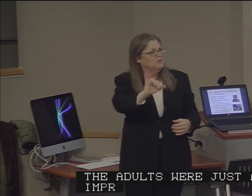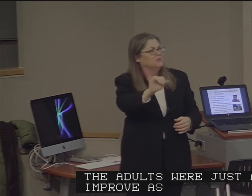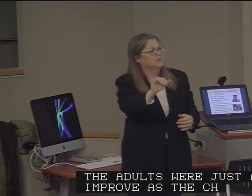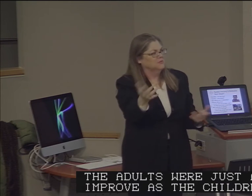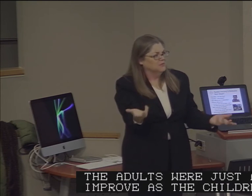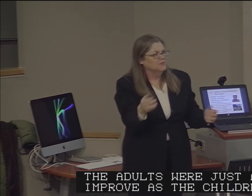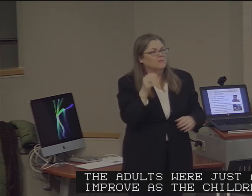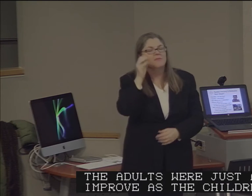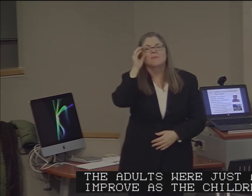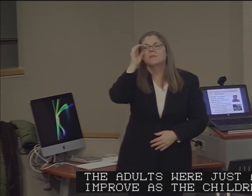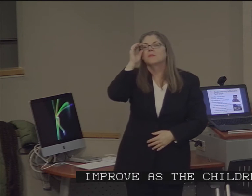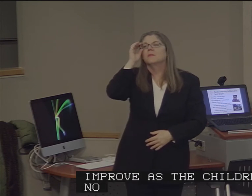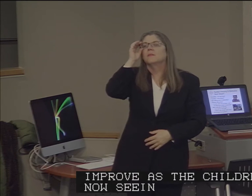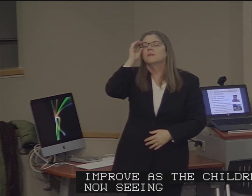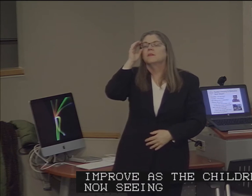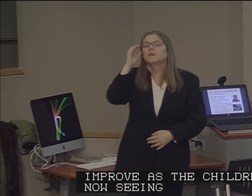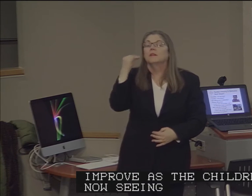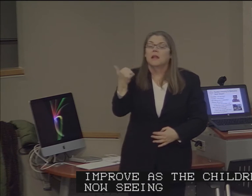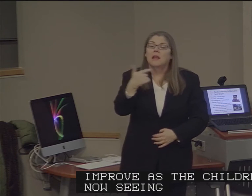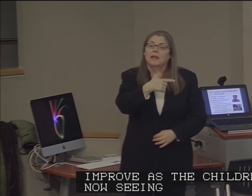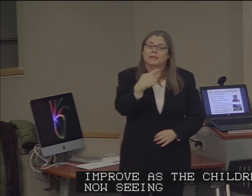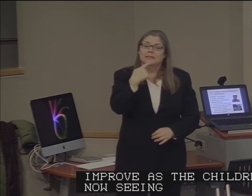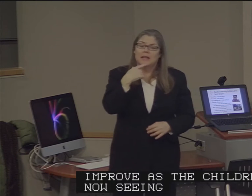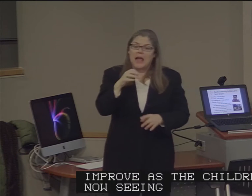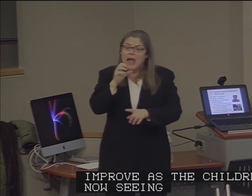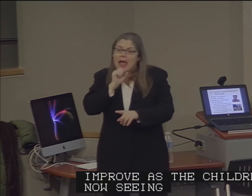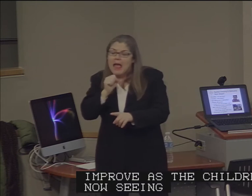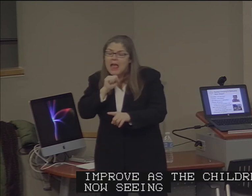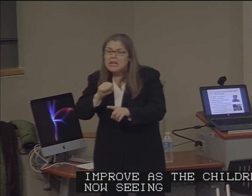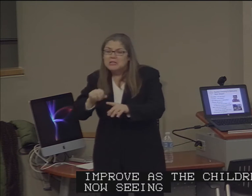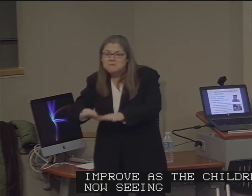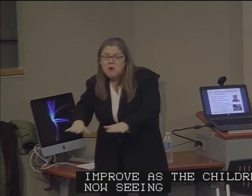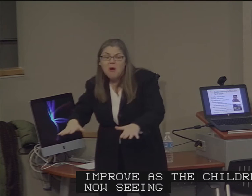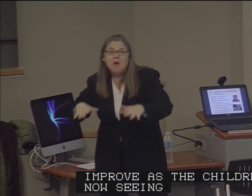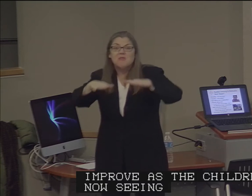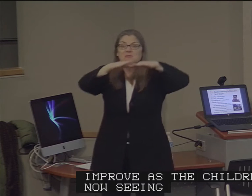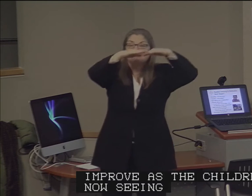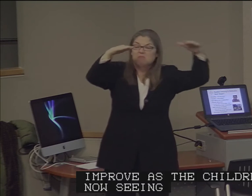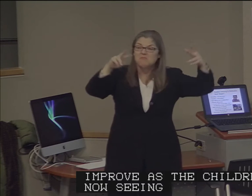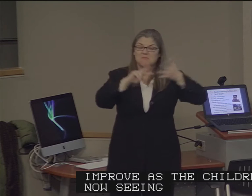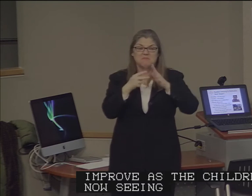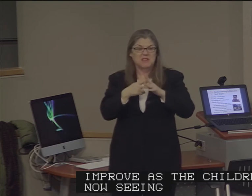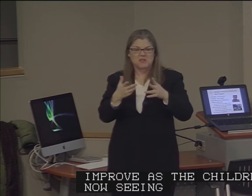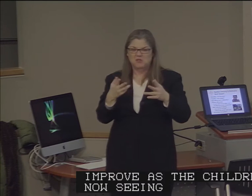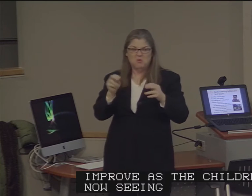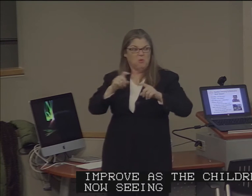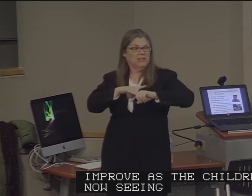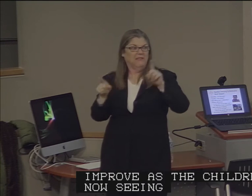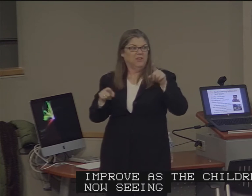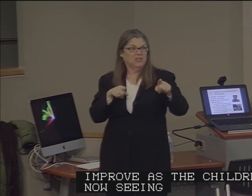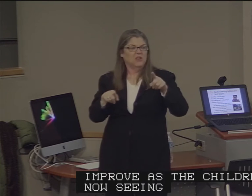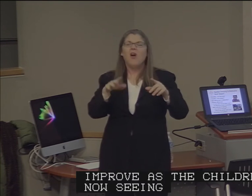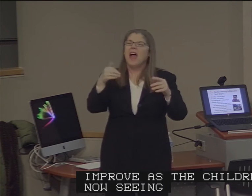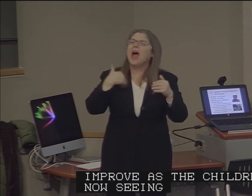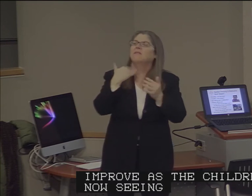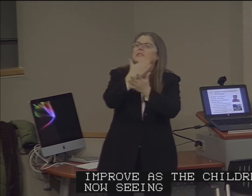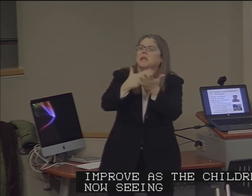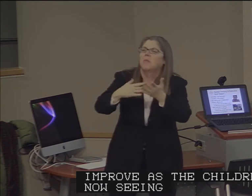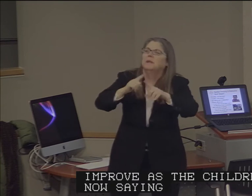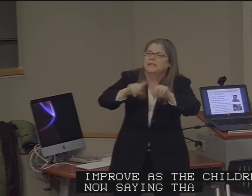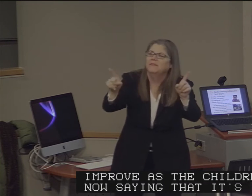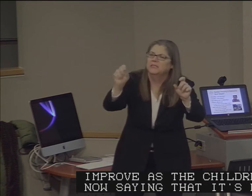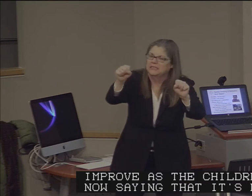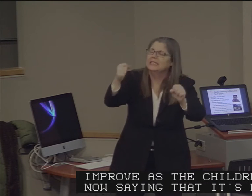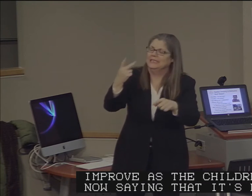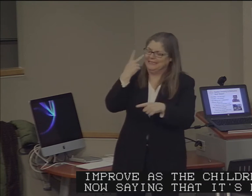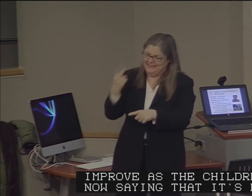was not a significant age by training interaction, though, is not to say that it's not there. There's only a small number